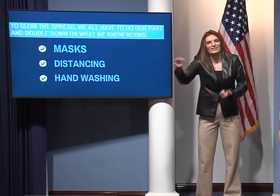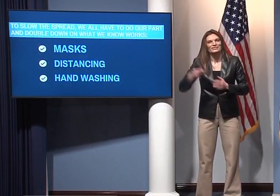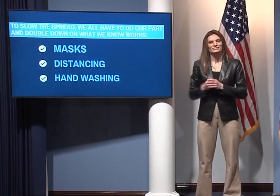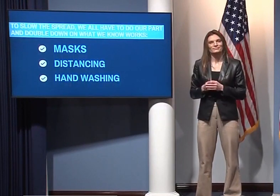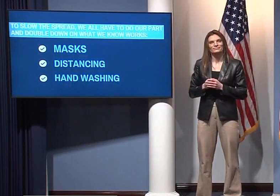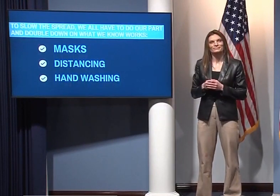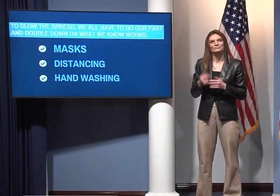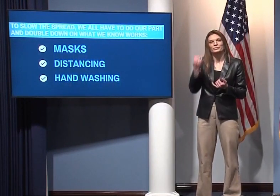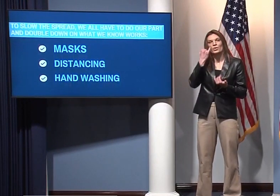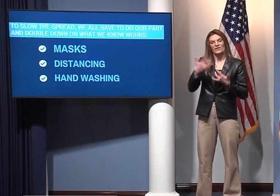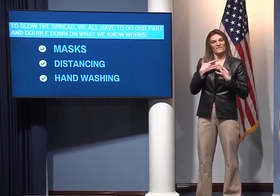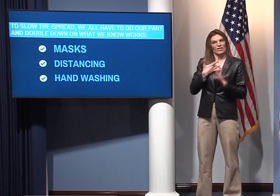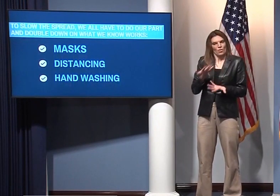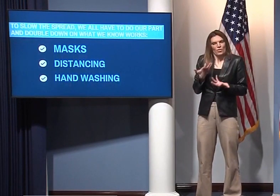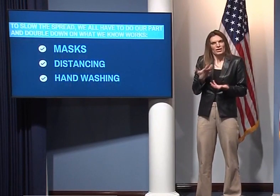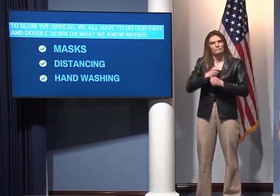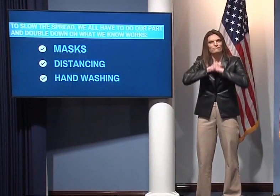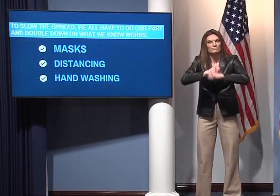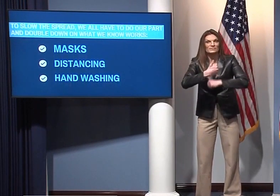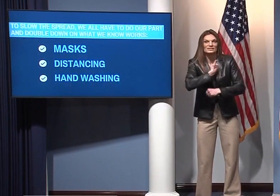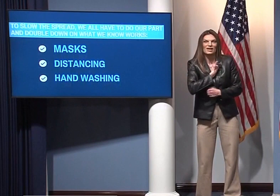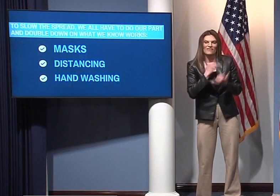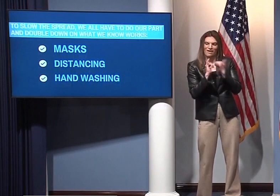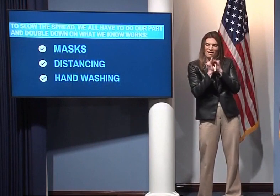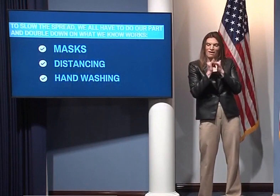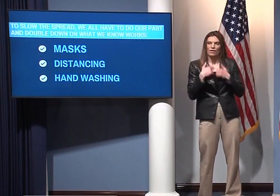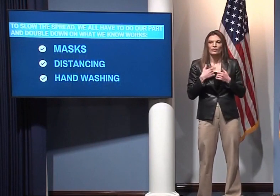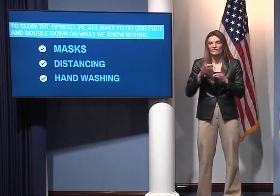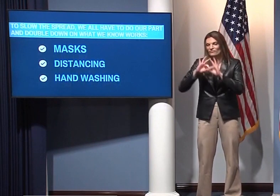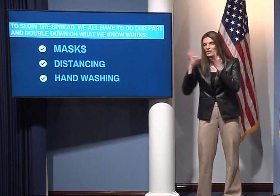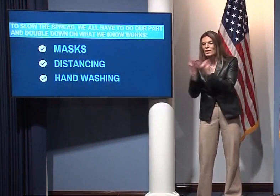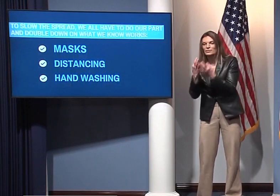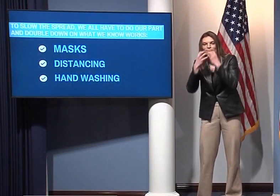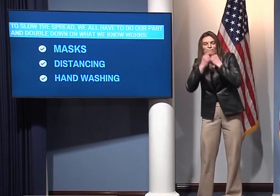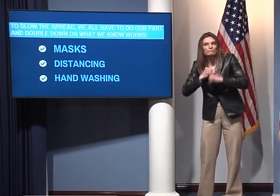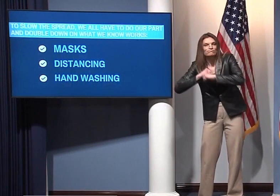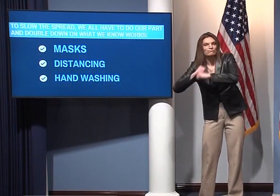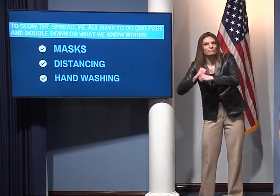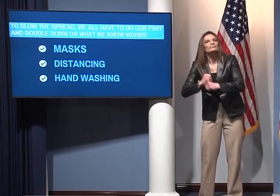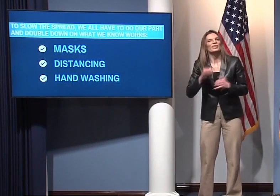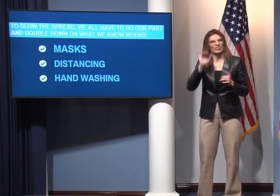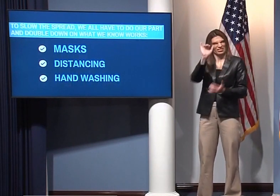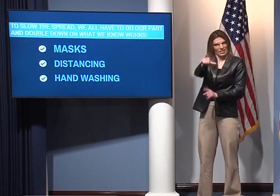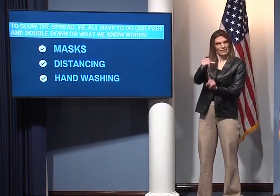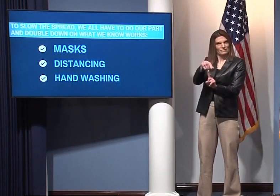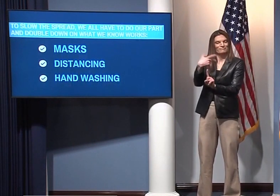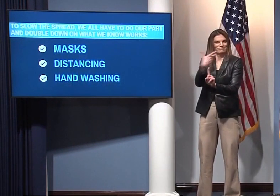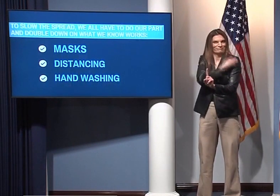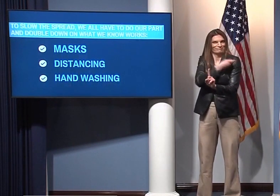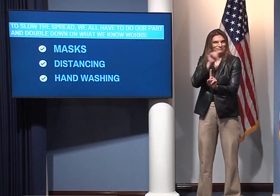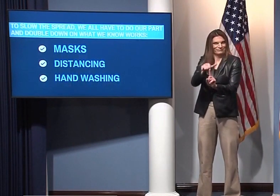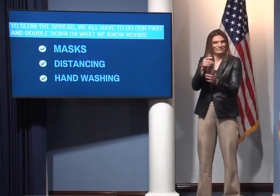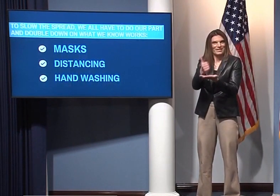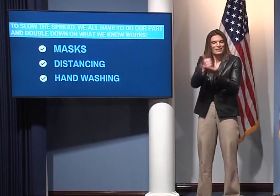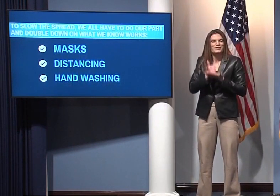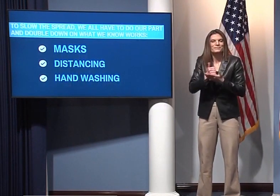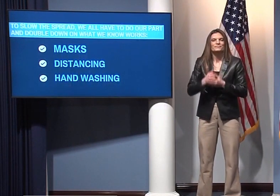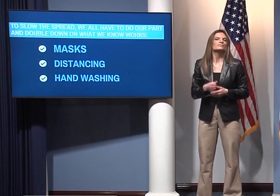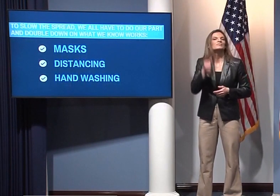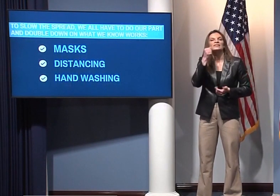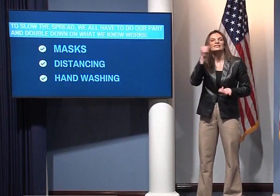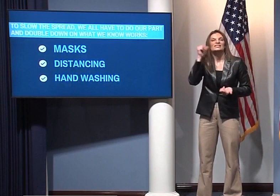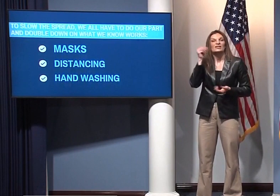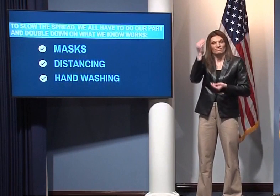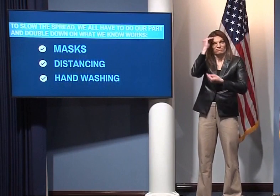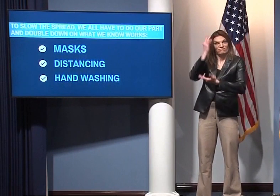keep yourself and your family safe and help us return to normal. Just yesterday, the CEO of Pfizer said